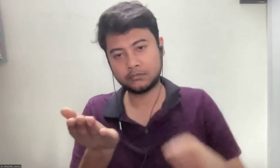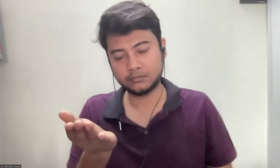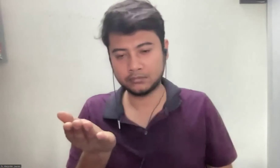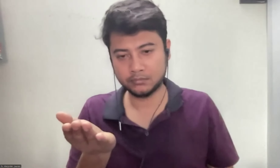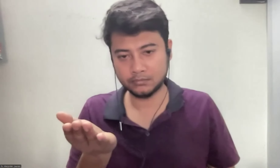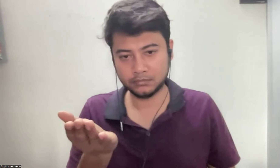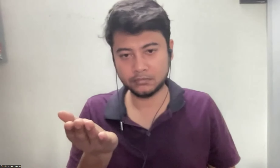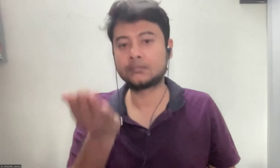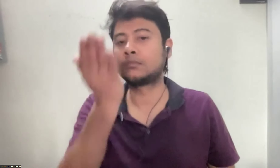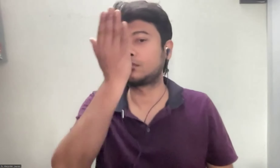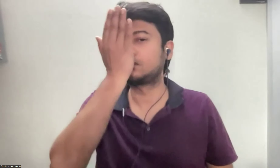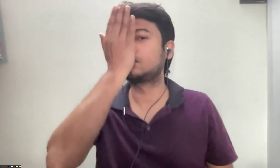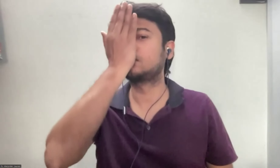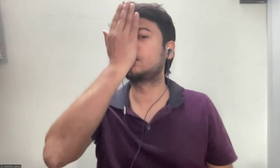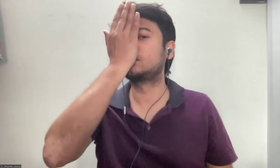Drink